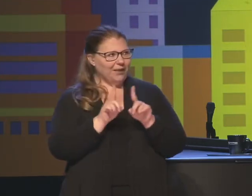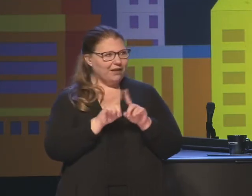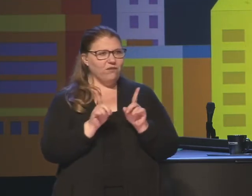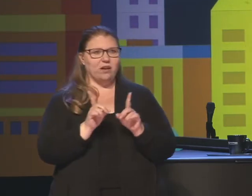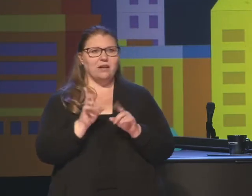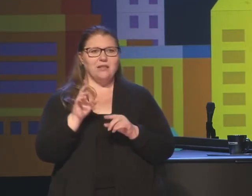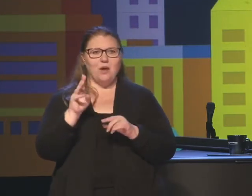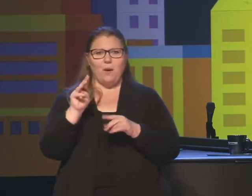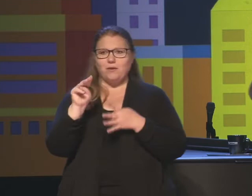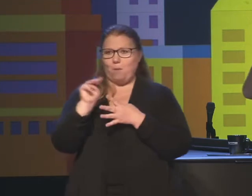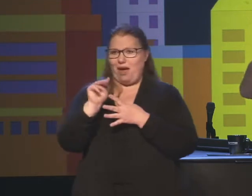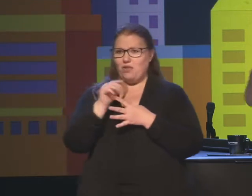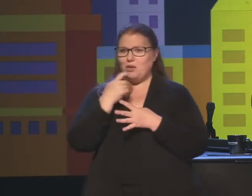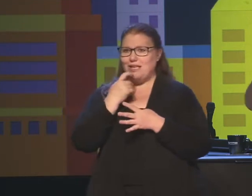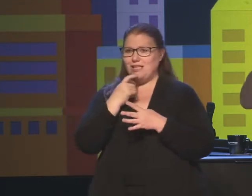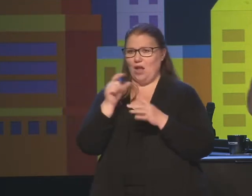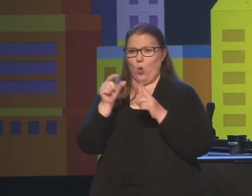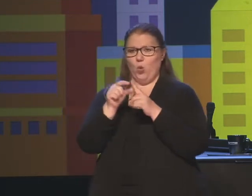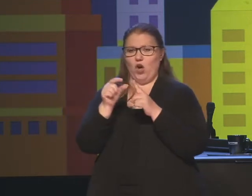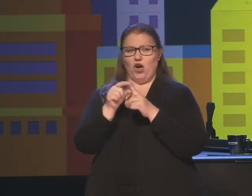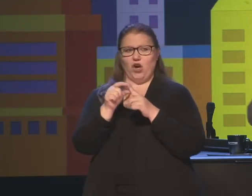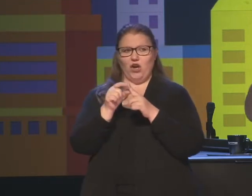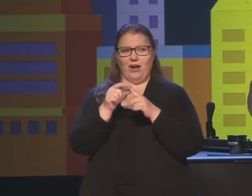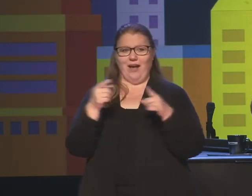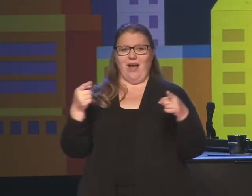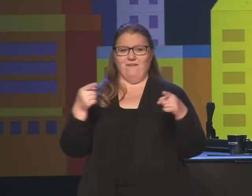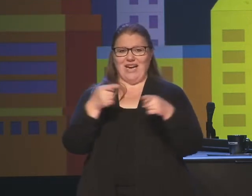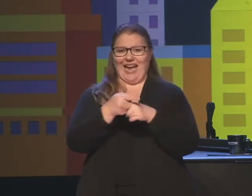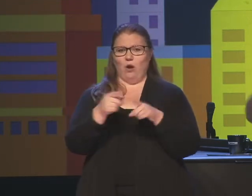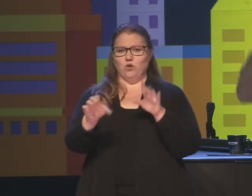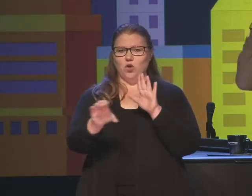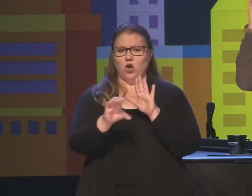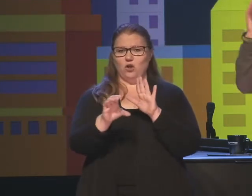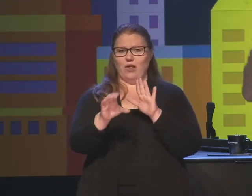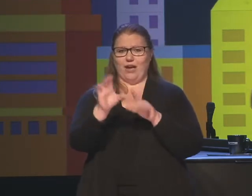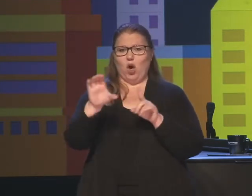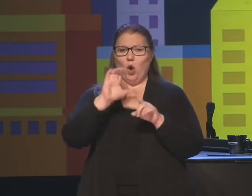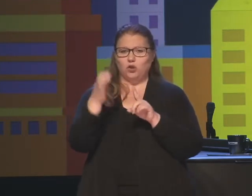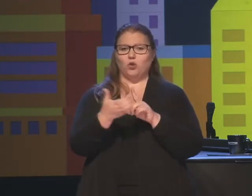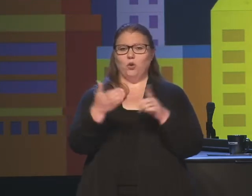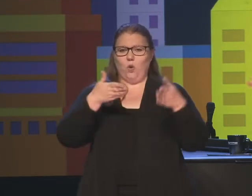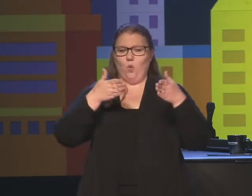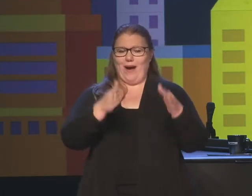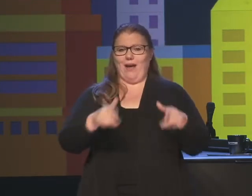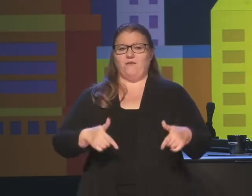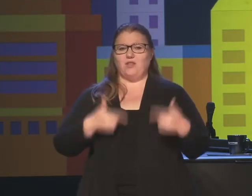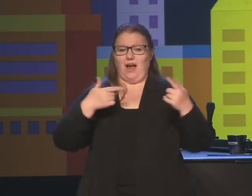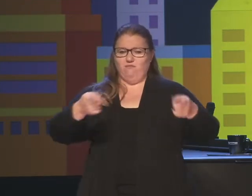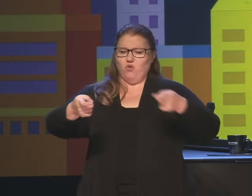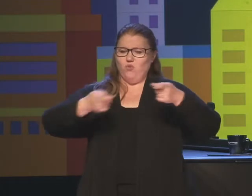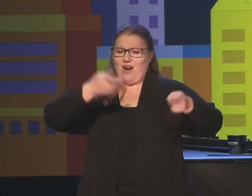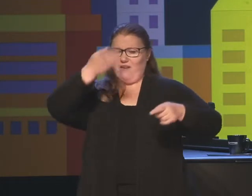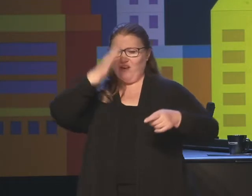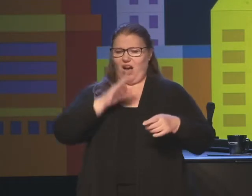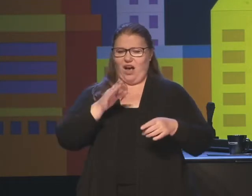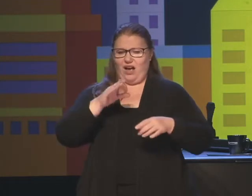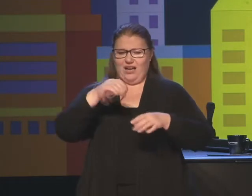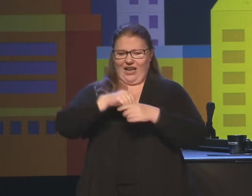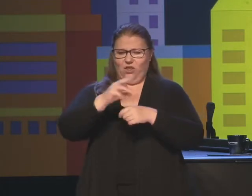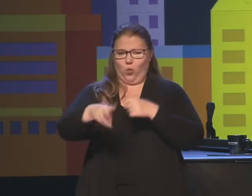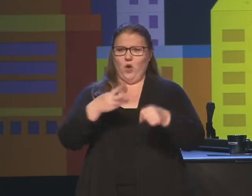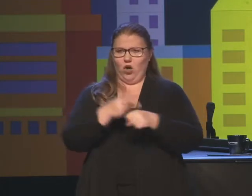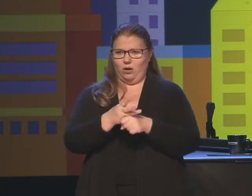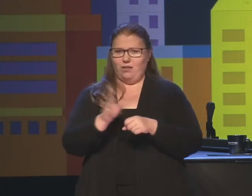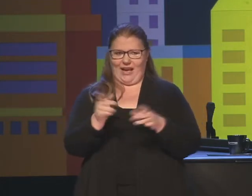saying it's this word of a countercultural way of life, the reign of God in this world, as described by